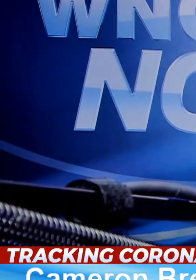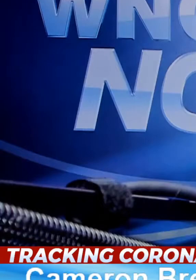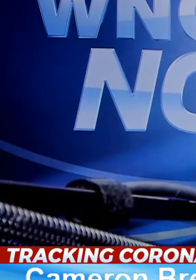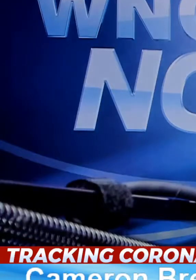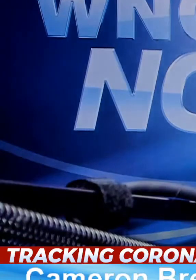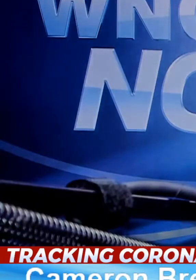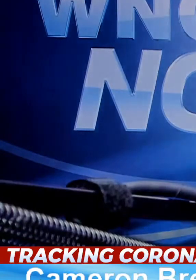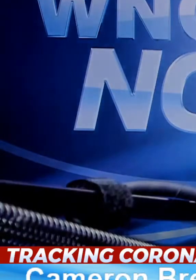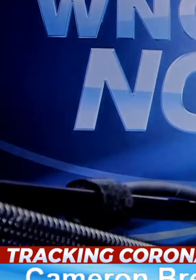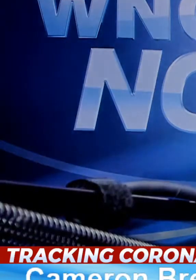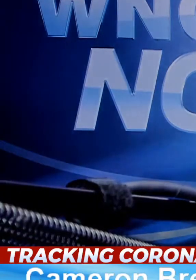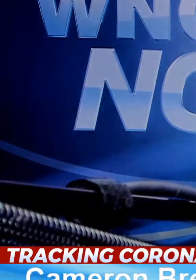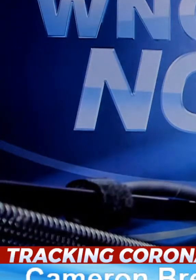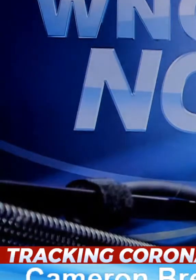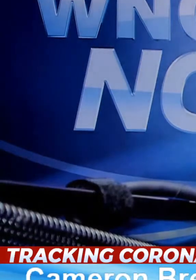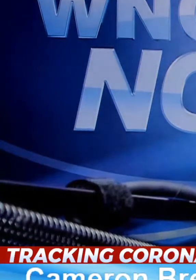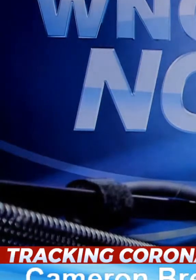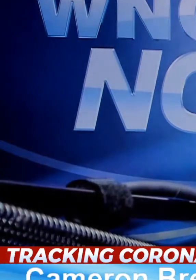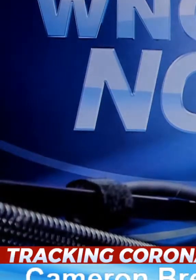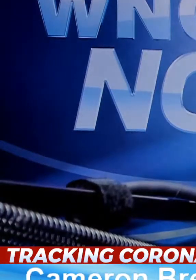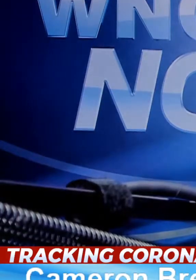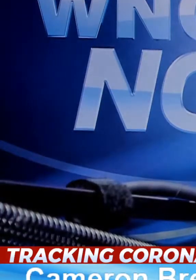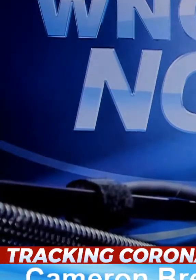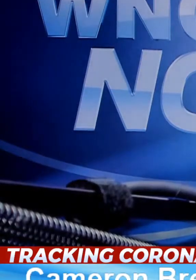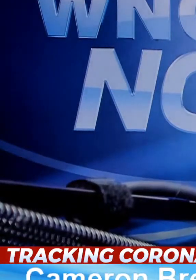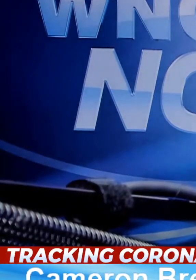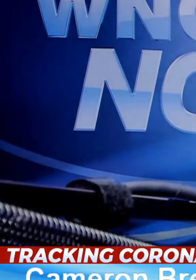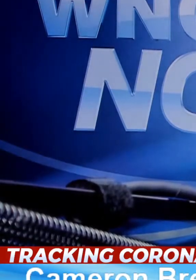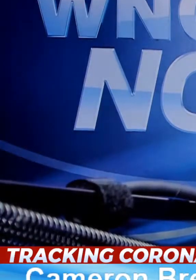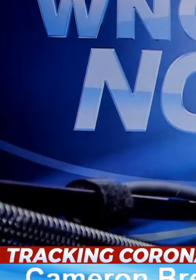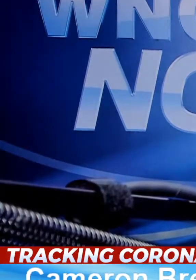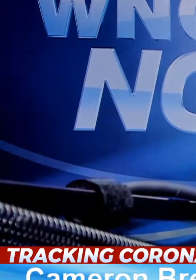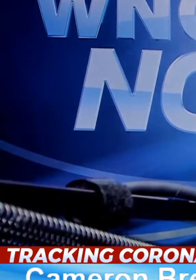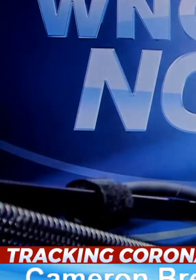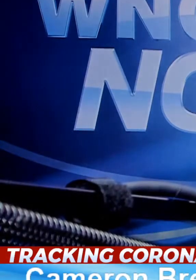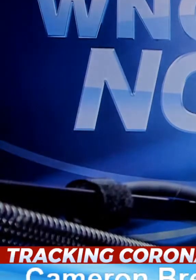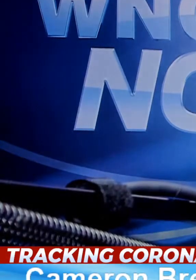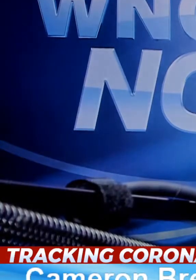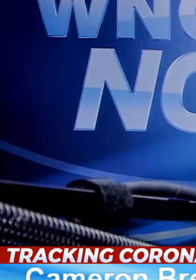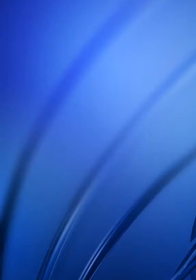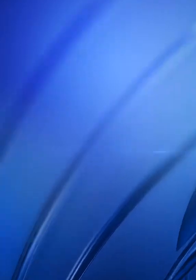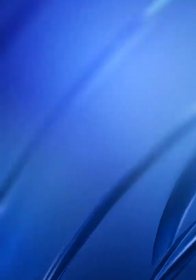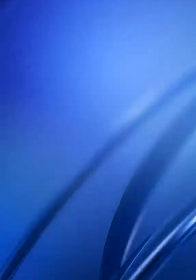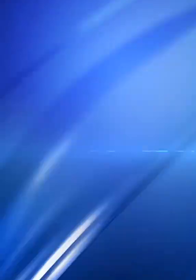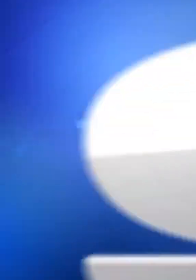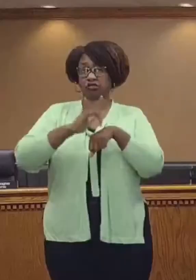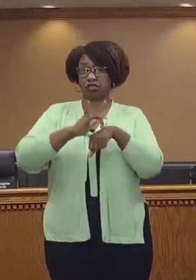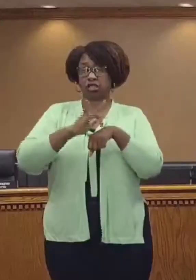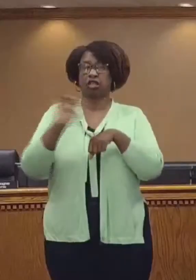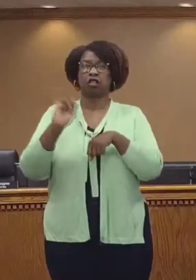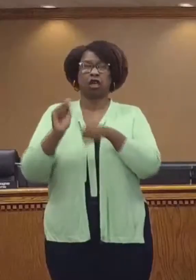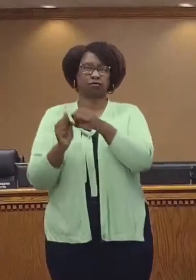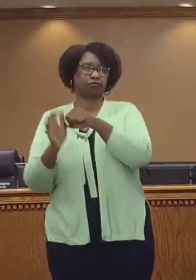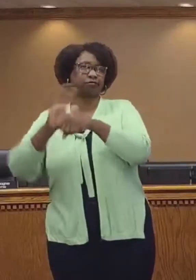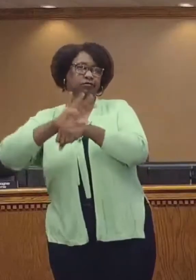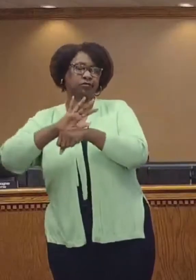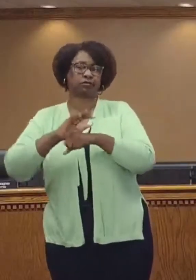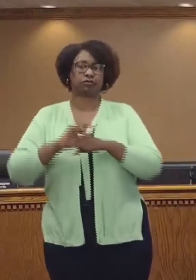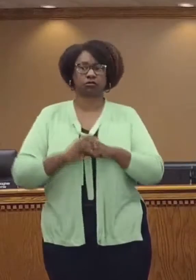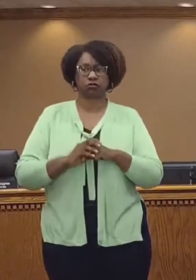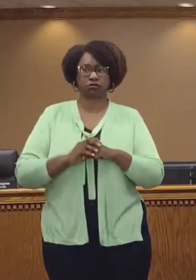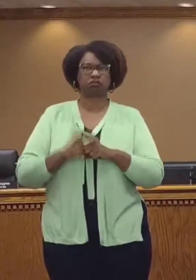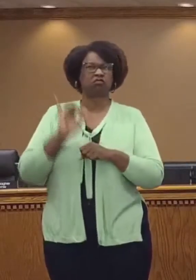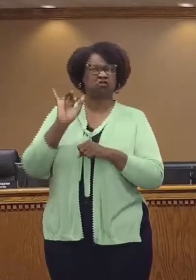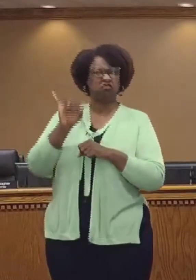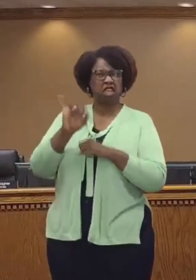federal guidelines. Pitt County's health director talked this morning about the progress of testing in the county. We generally have little or no experience